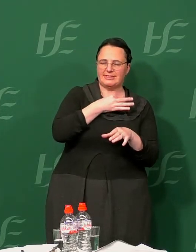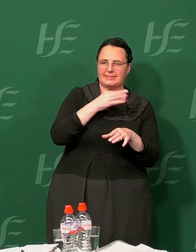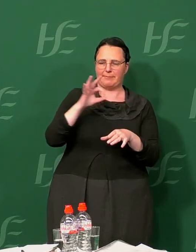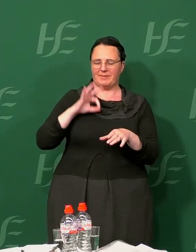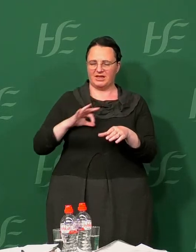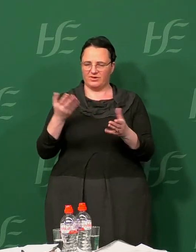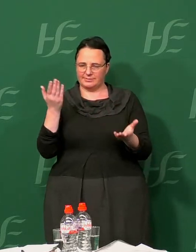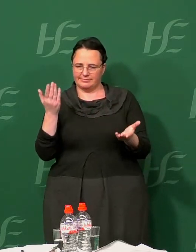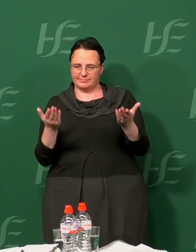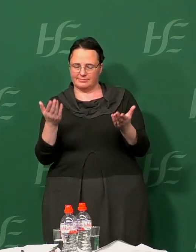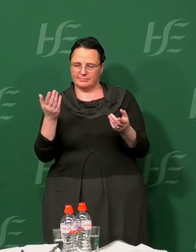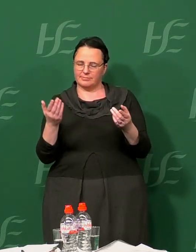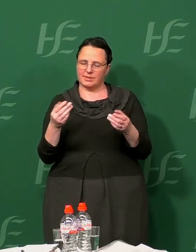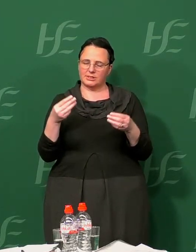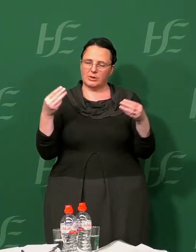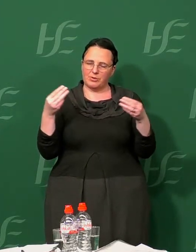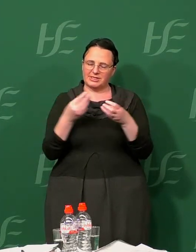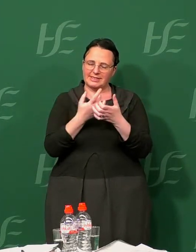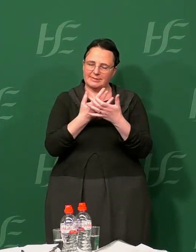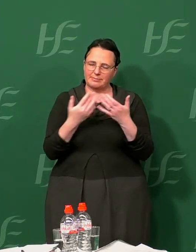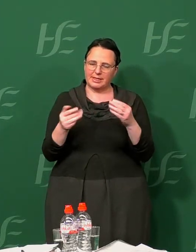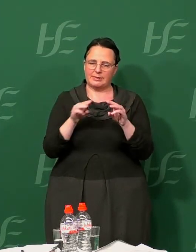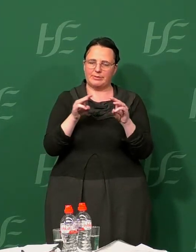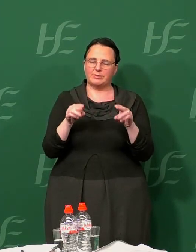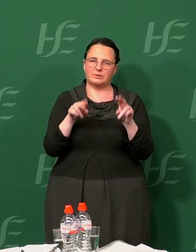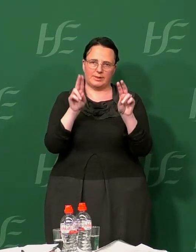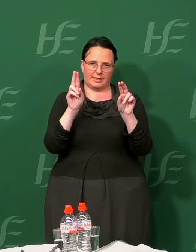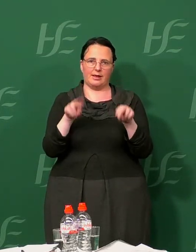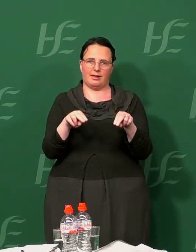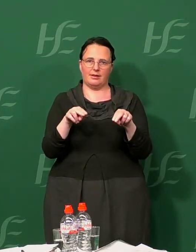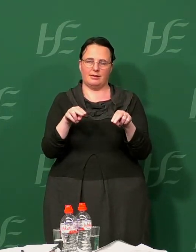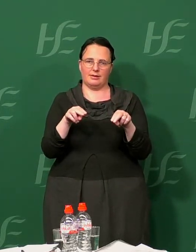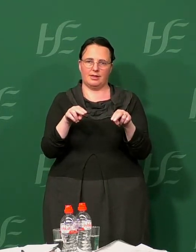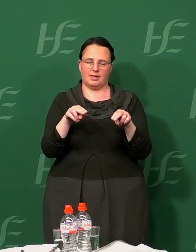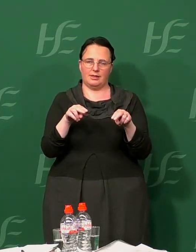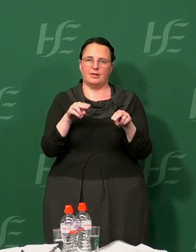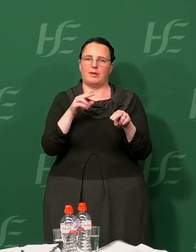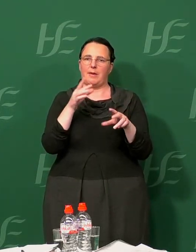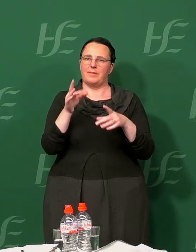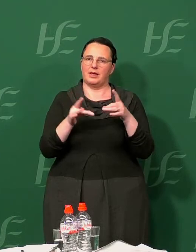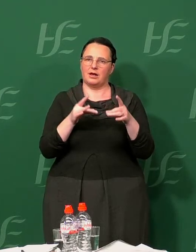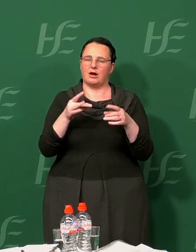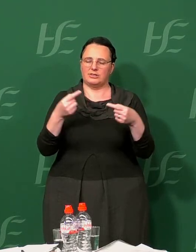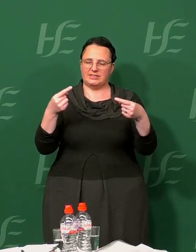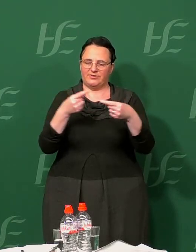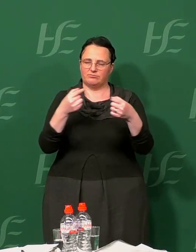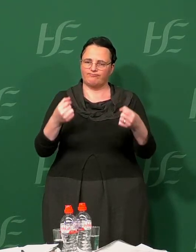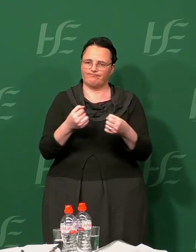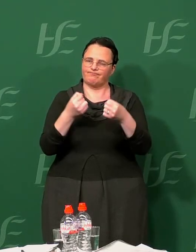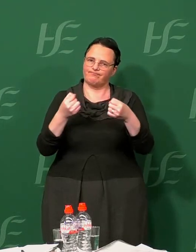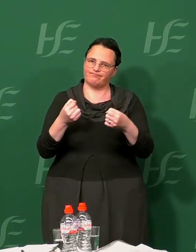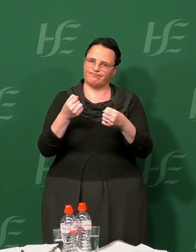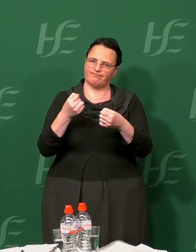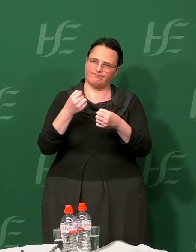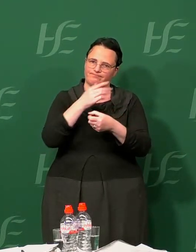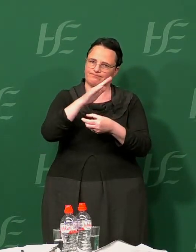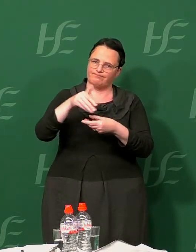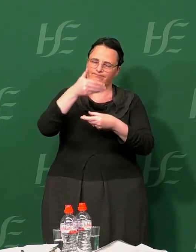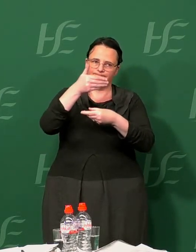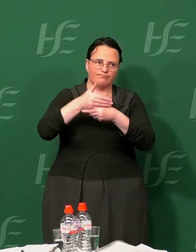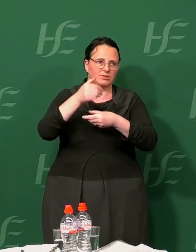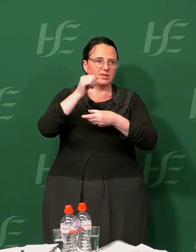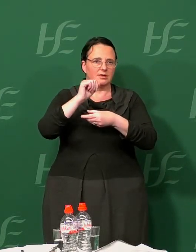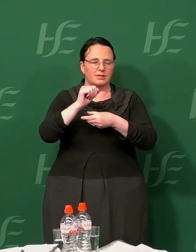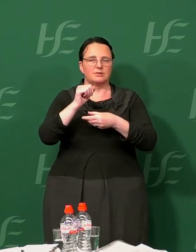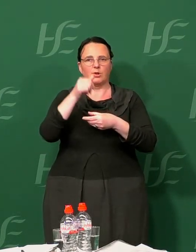time is protect as many people as we can, which puts up our stronger defences to the greatest extent we can for what we know